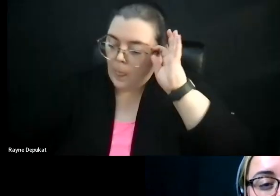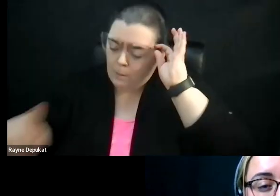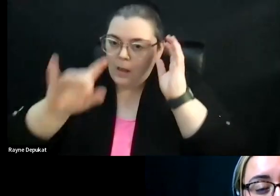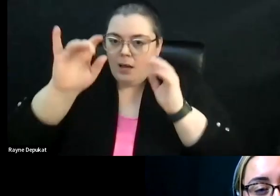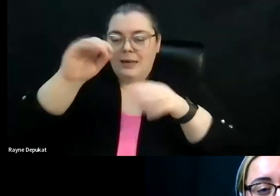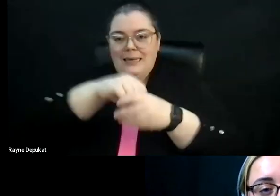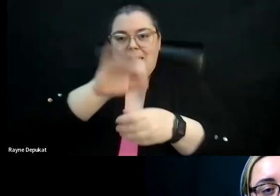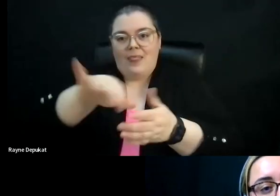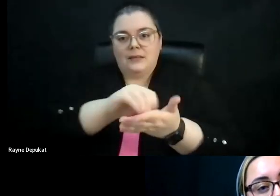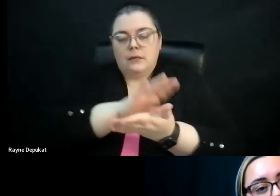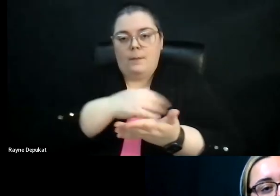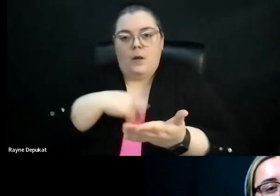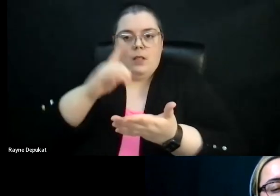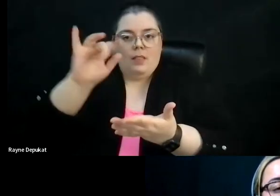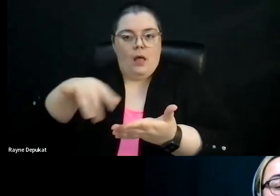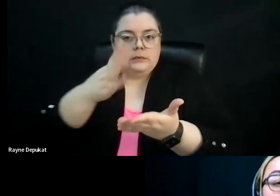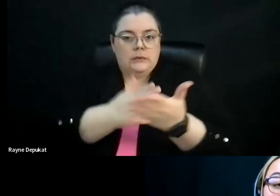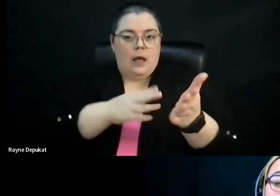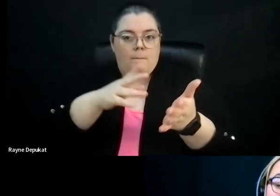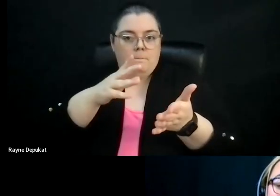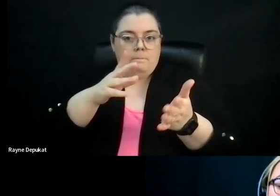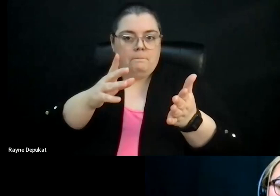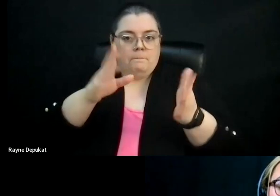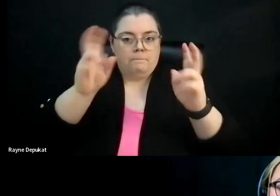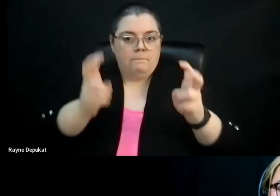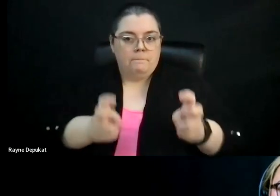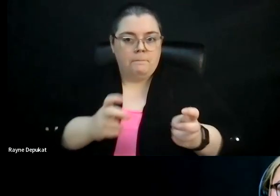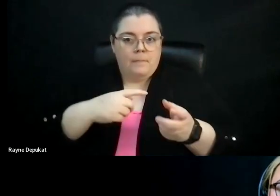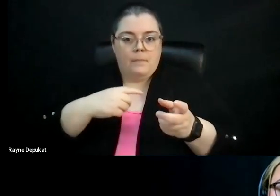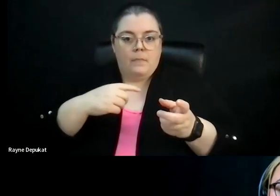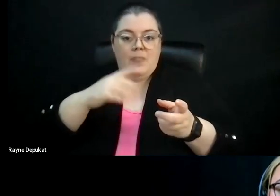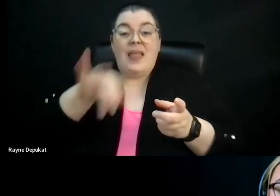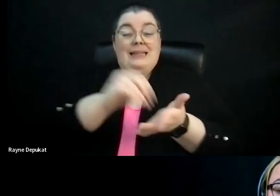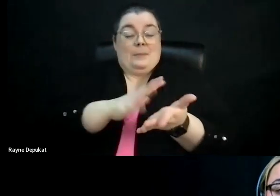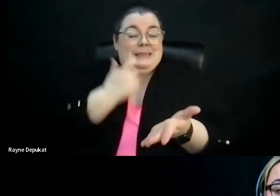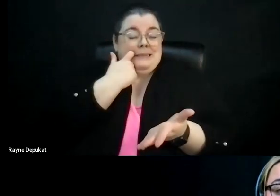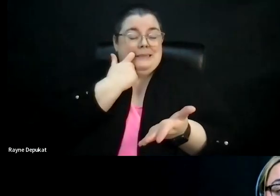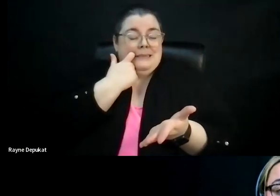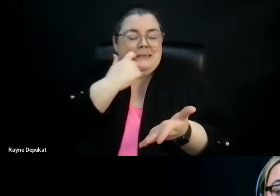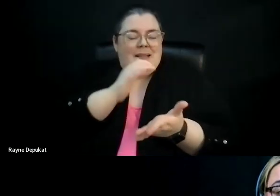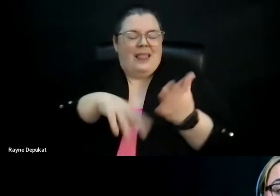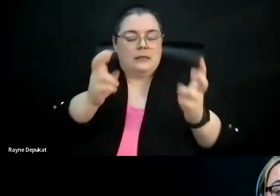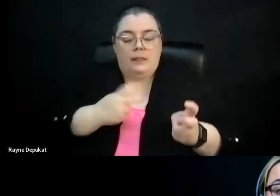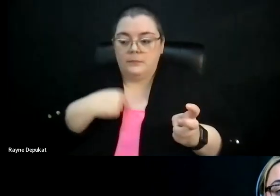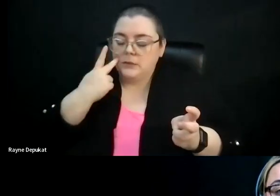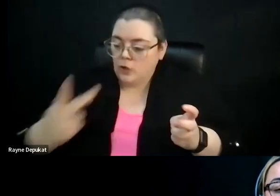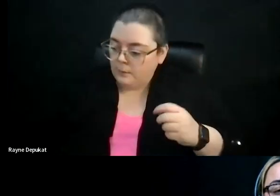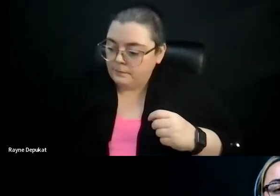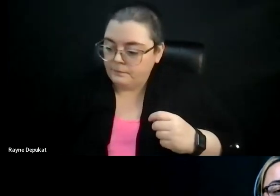please let me know. So in that document, I would like to see that. Those are the themes that I see, the document that we just